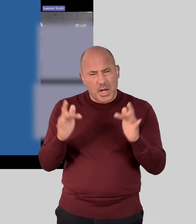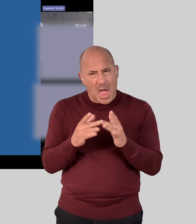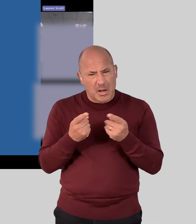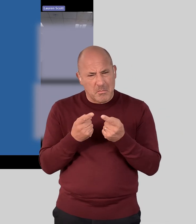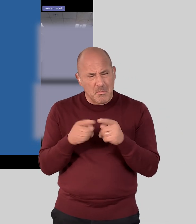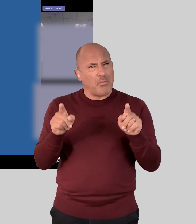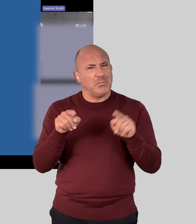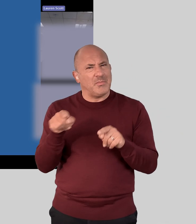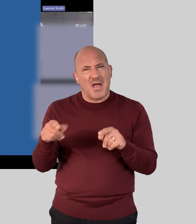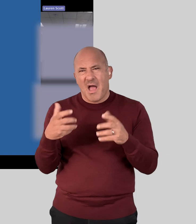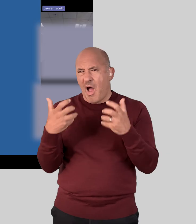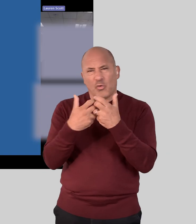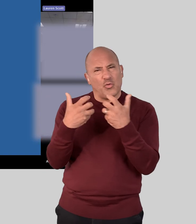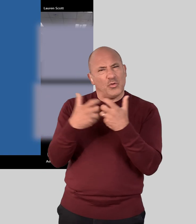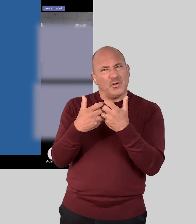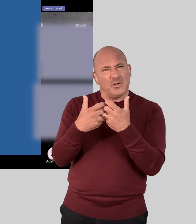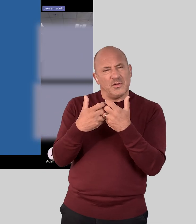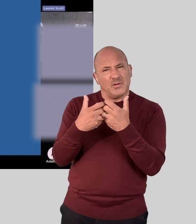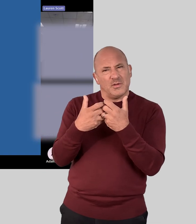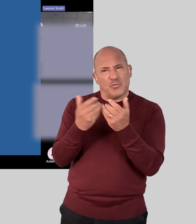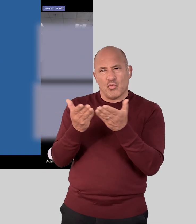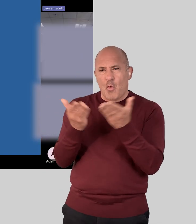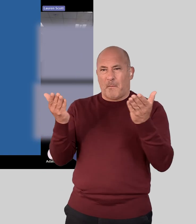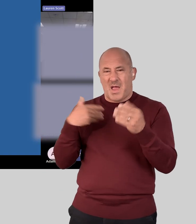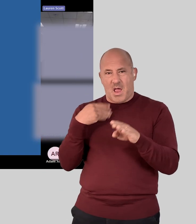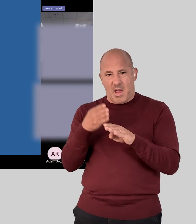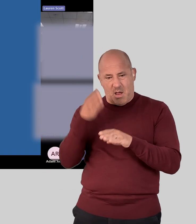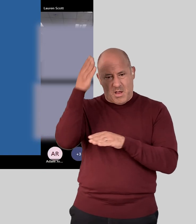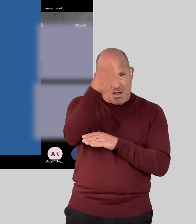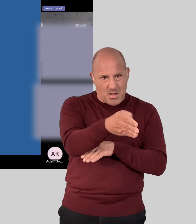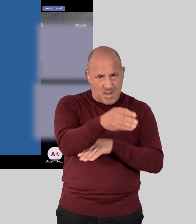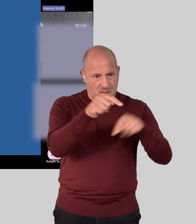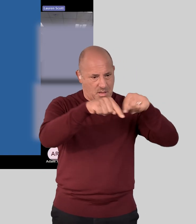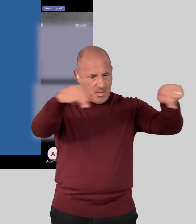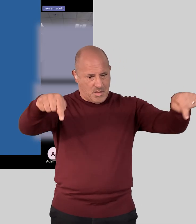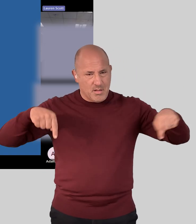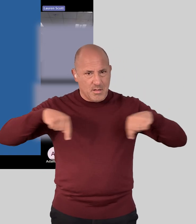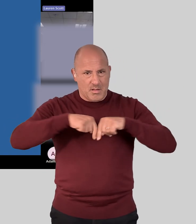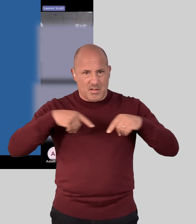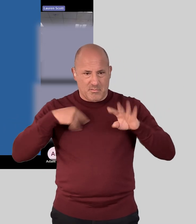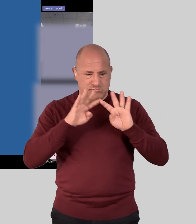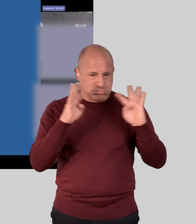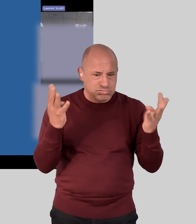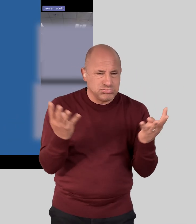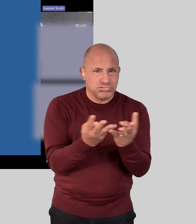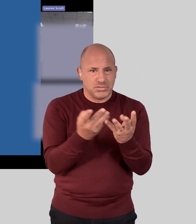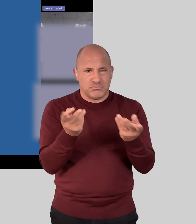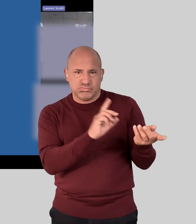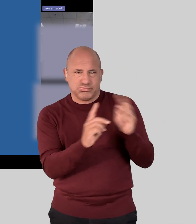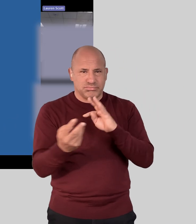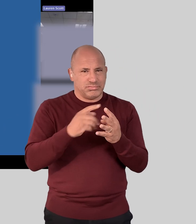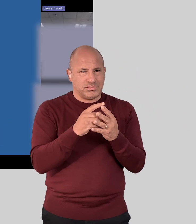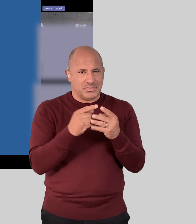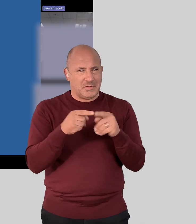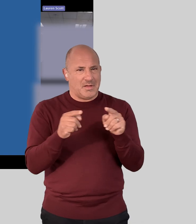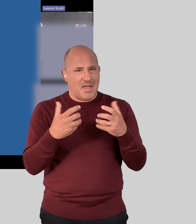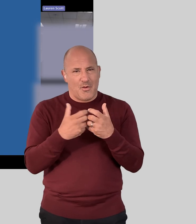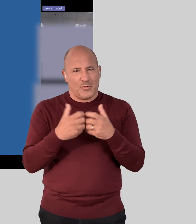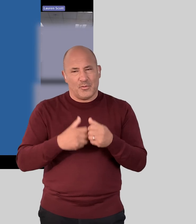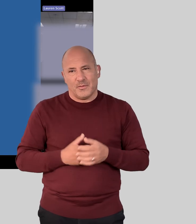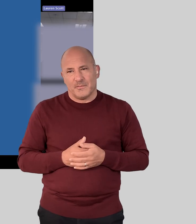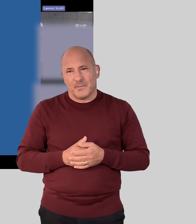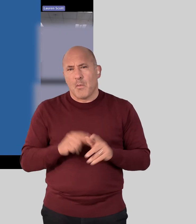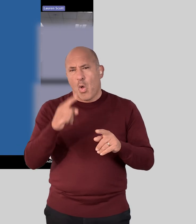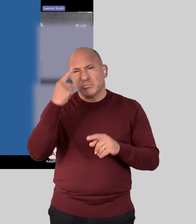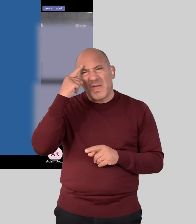part in dancing, or the audience. So how might it be different than in person, for